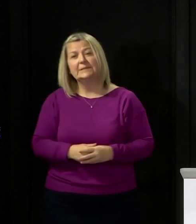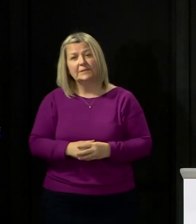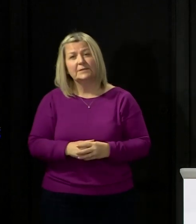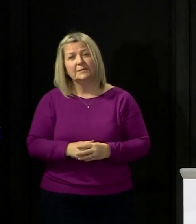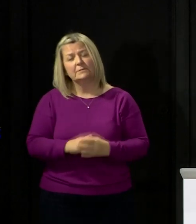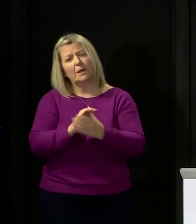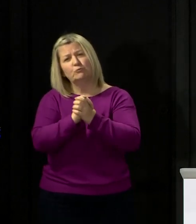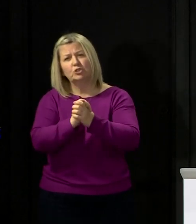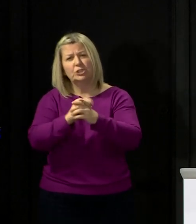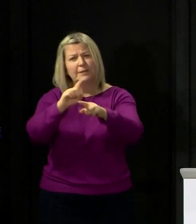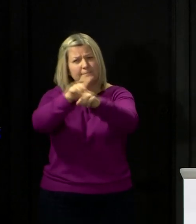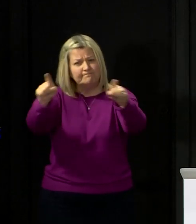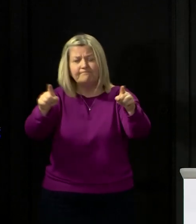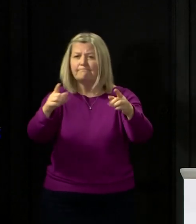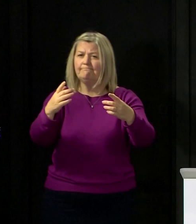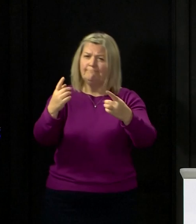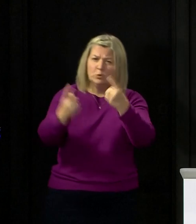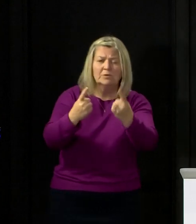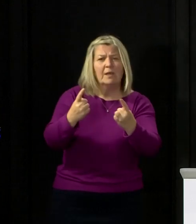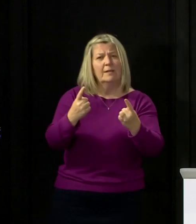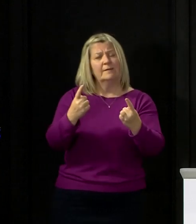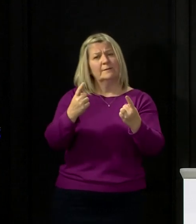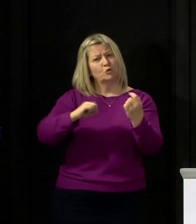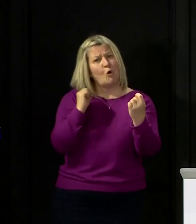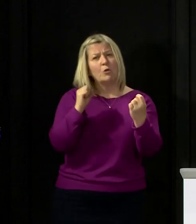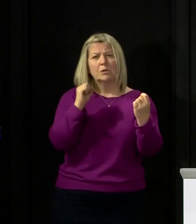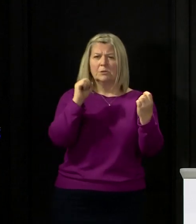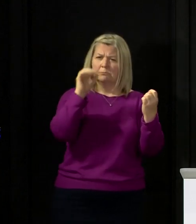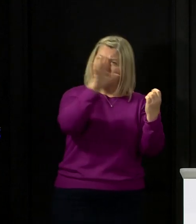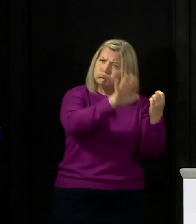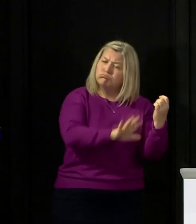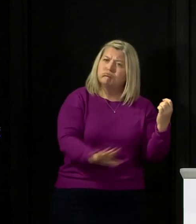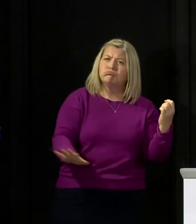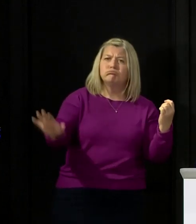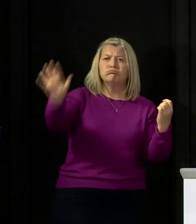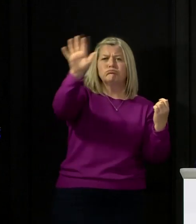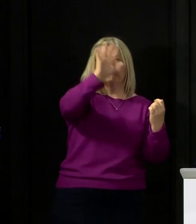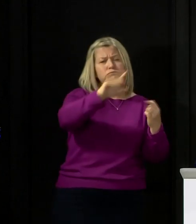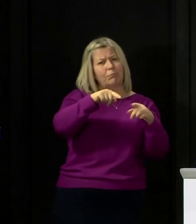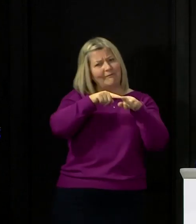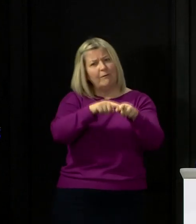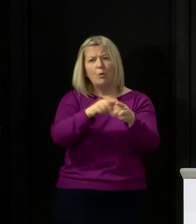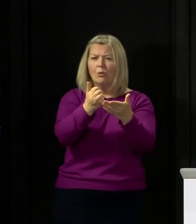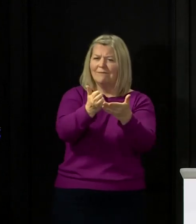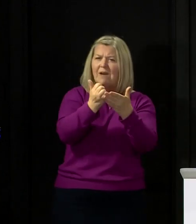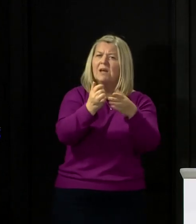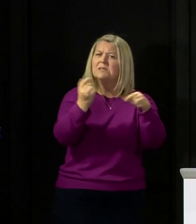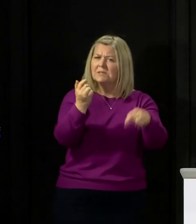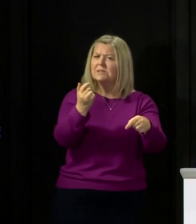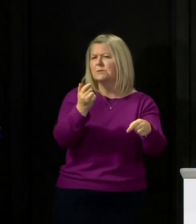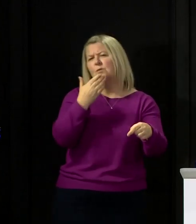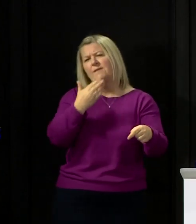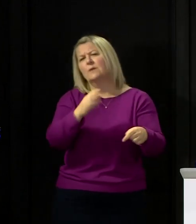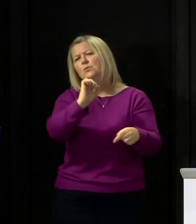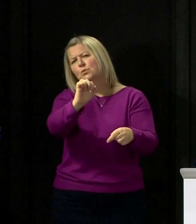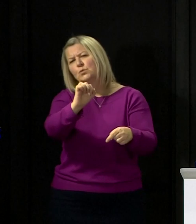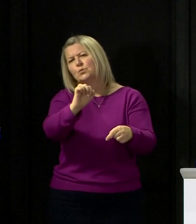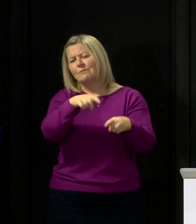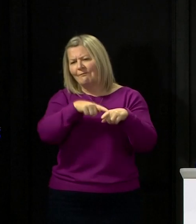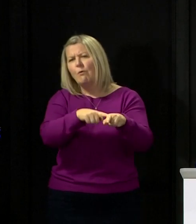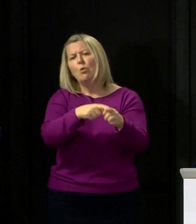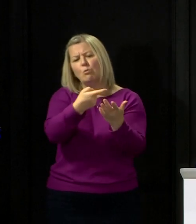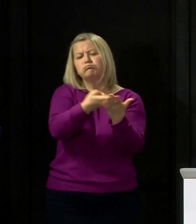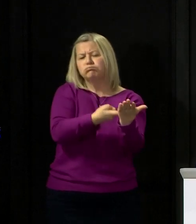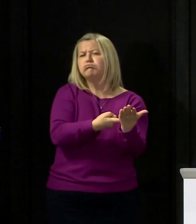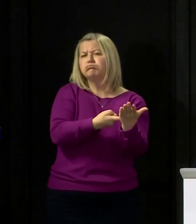do appreciate the way in which people across Scotland have listened to the advice that the Scottish Government has given and complied with that advice.